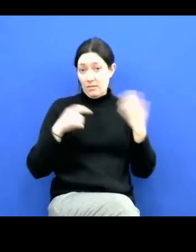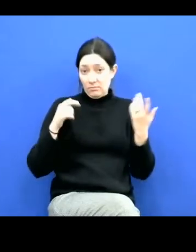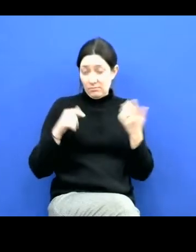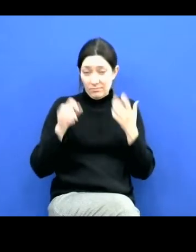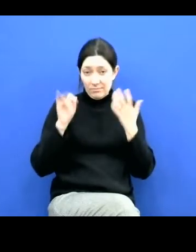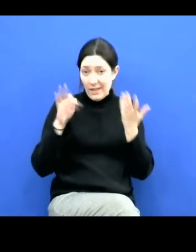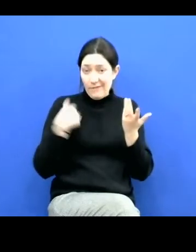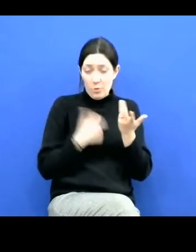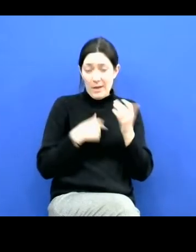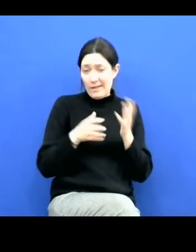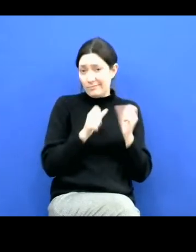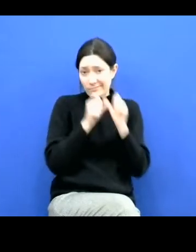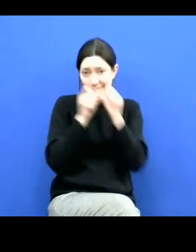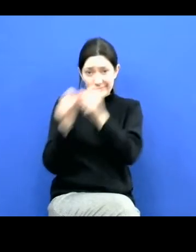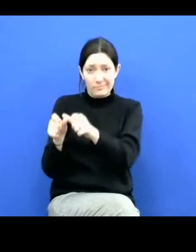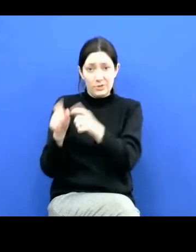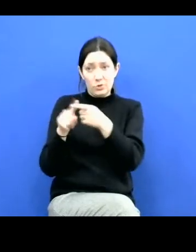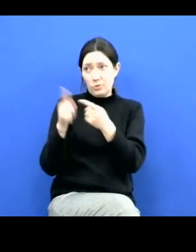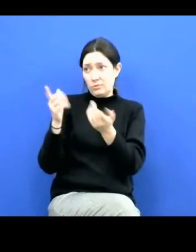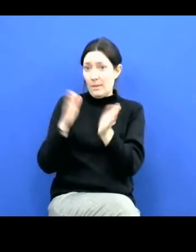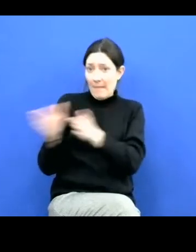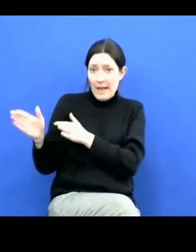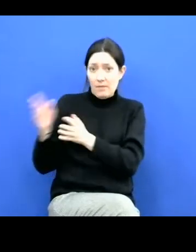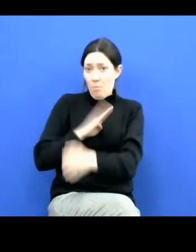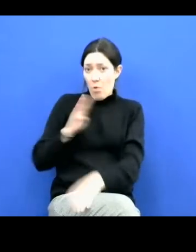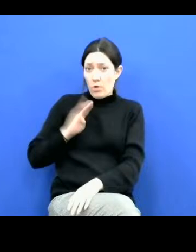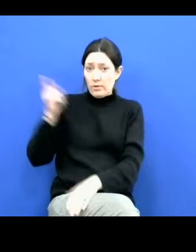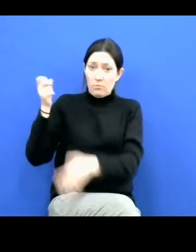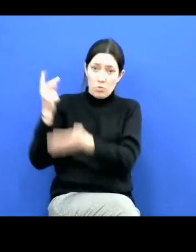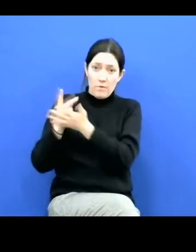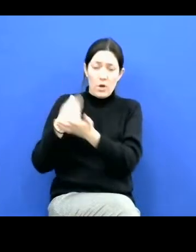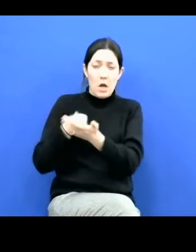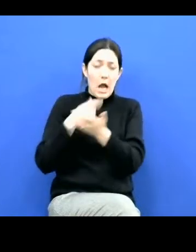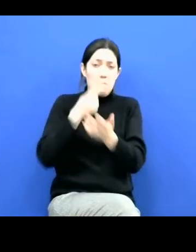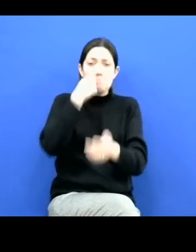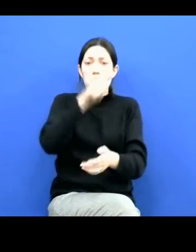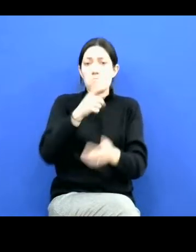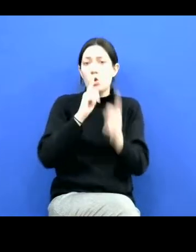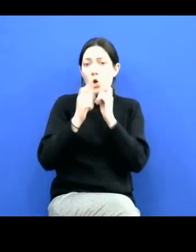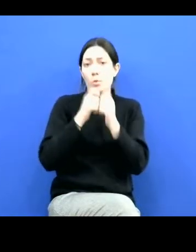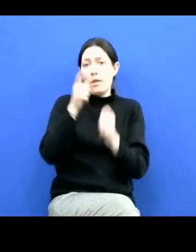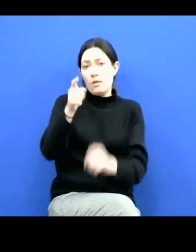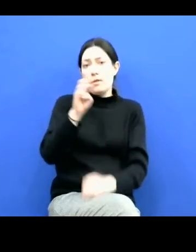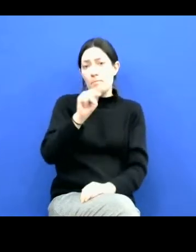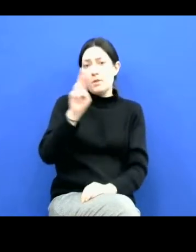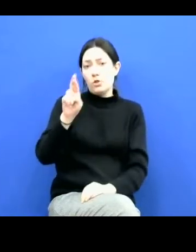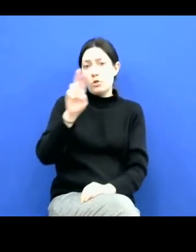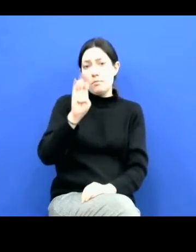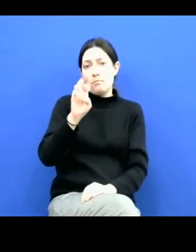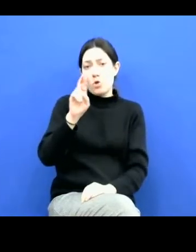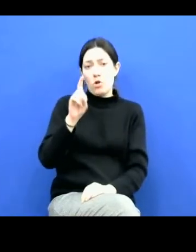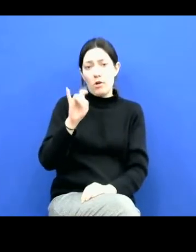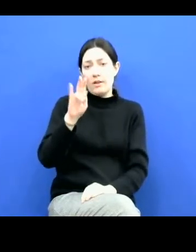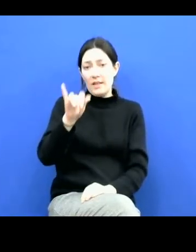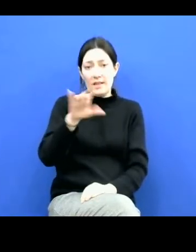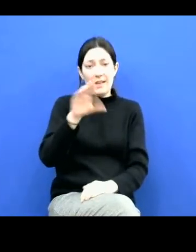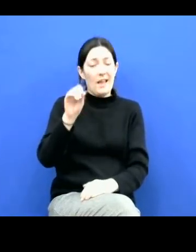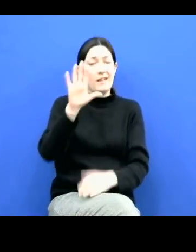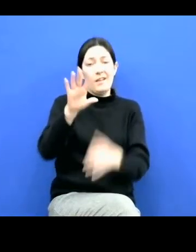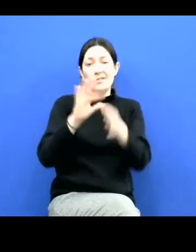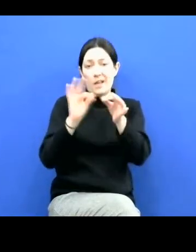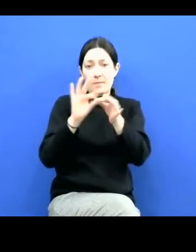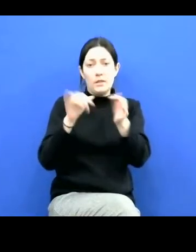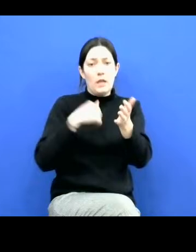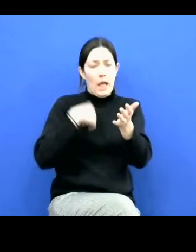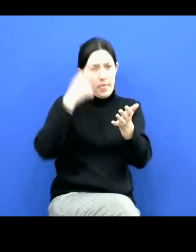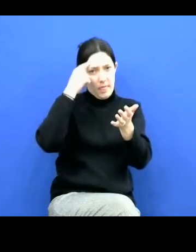get to the planning level to speak with Mr. Berardi. But at this point, he really kind of has left us out of the discussions. And I think out of the several comments that he had, I think